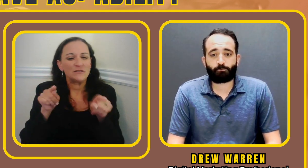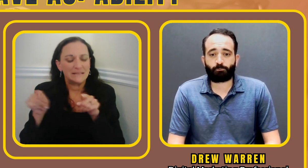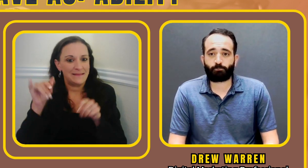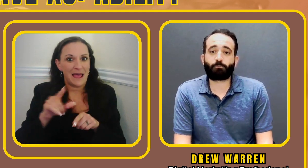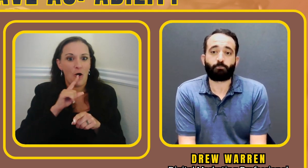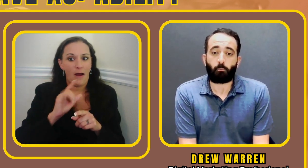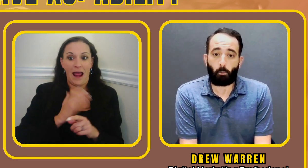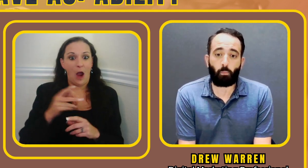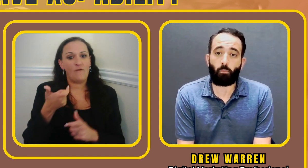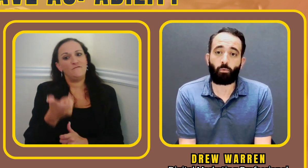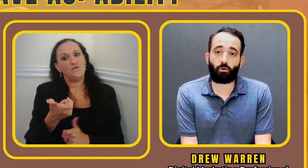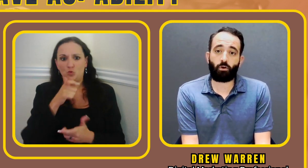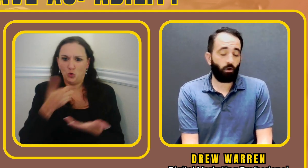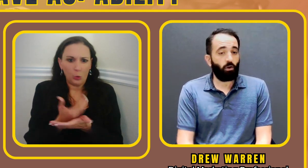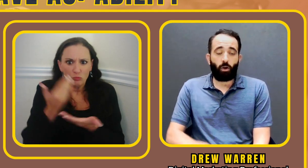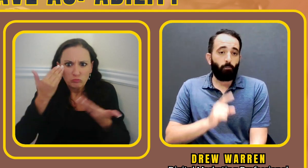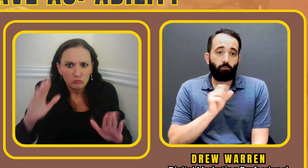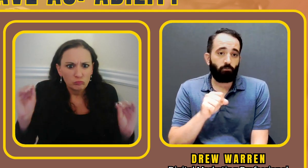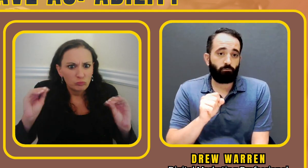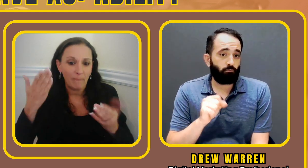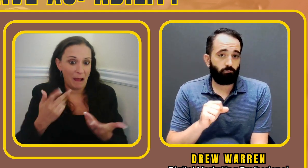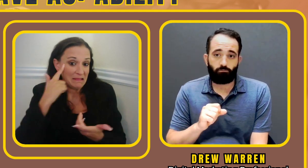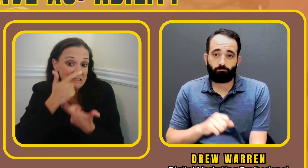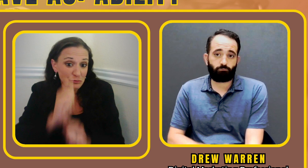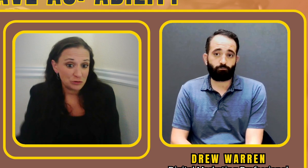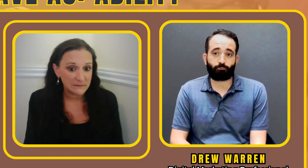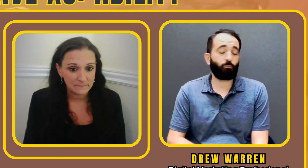our viewers that are new to it may find interesting?